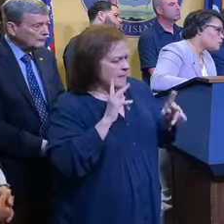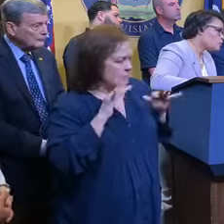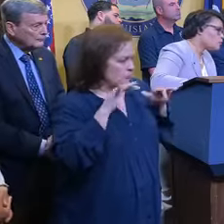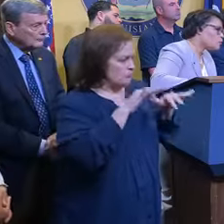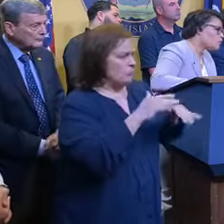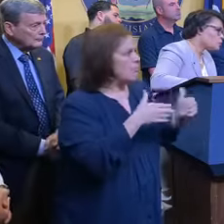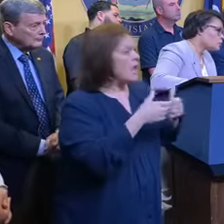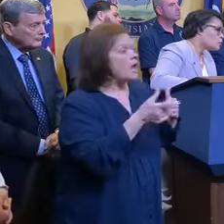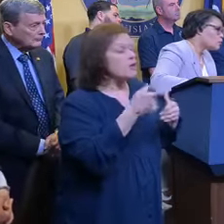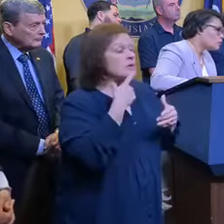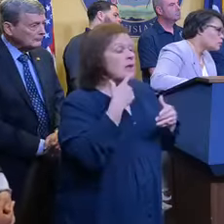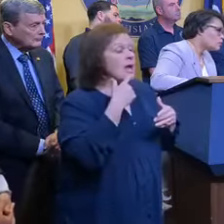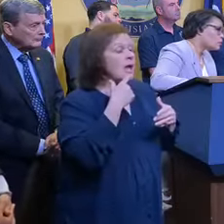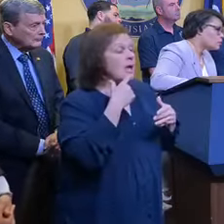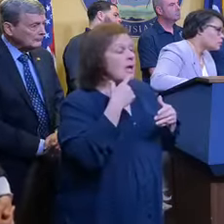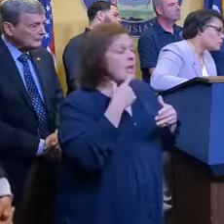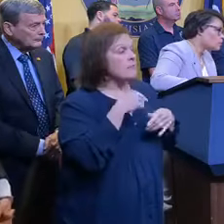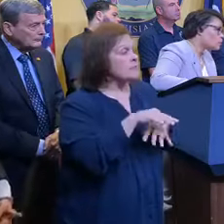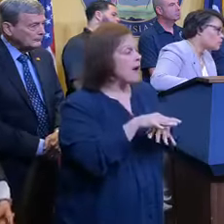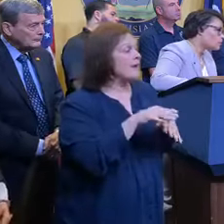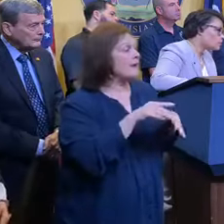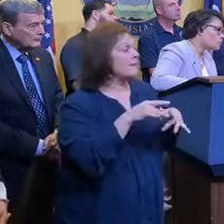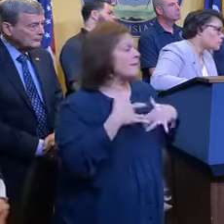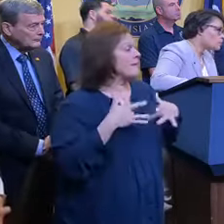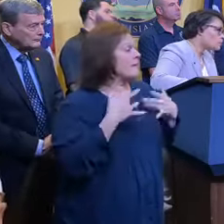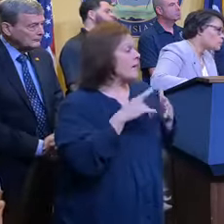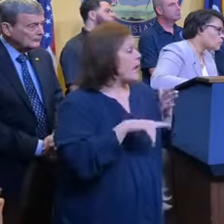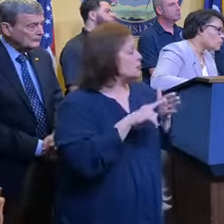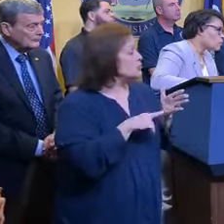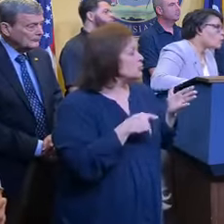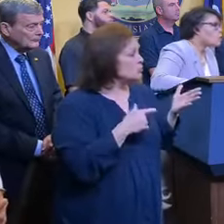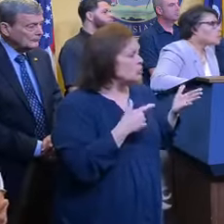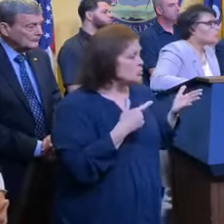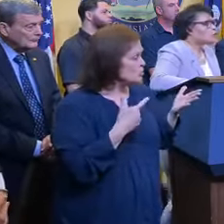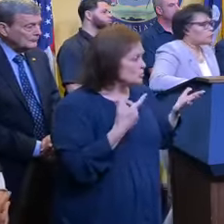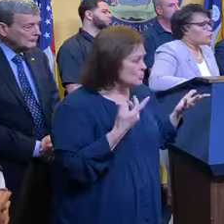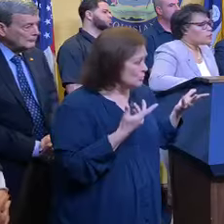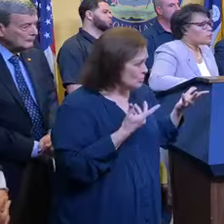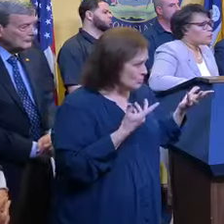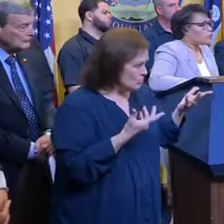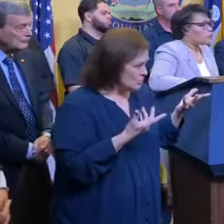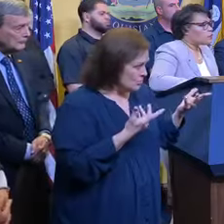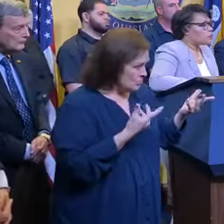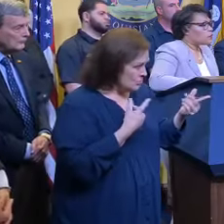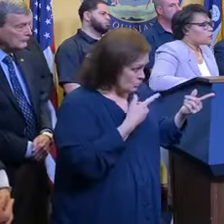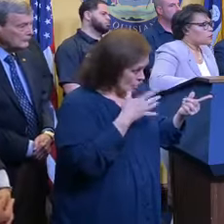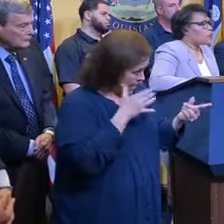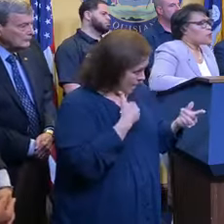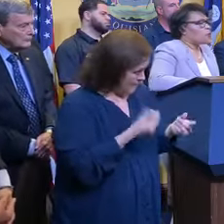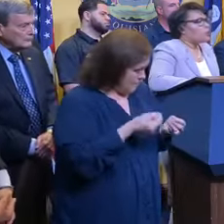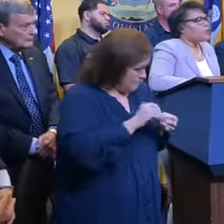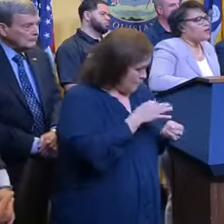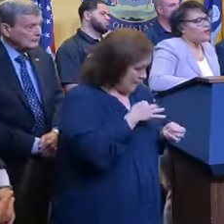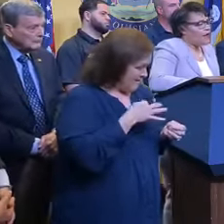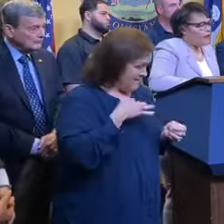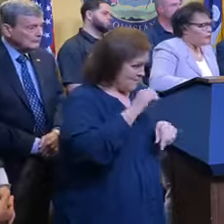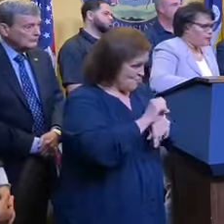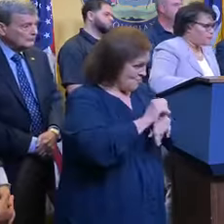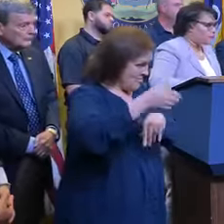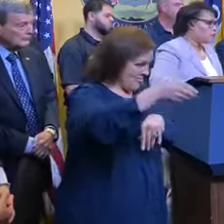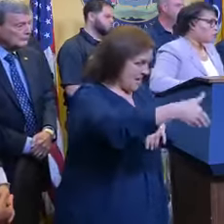there any extra security that we'll have? Will we be more staffed in that area along Magazine Street? Well,